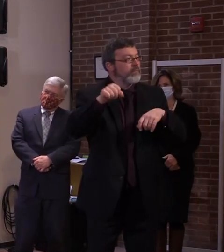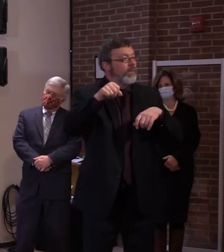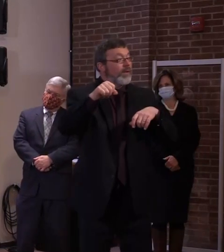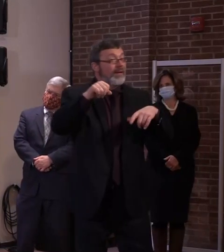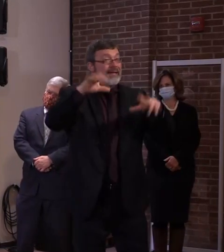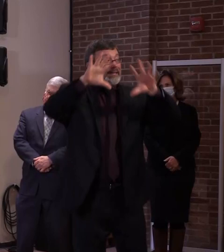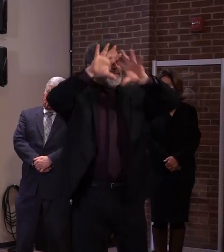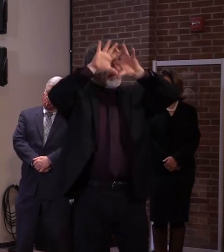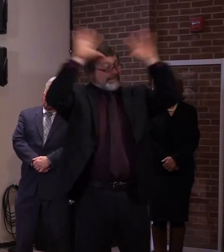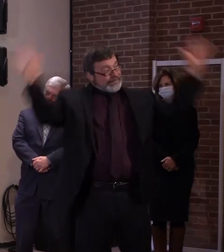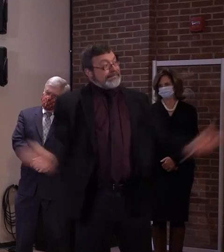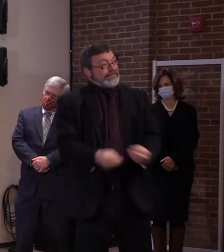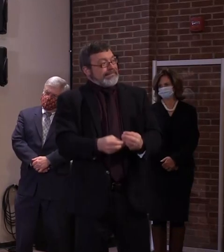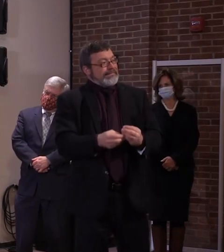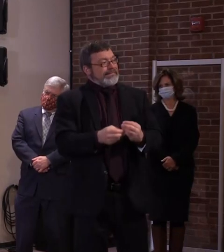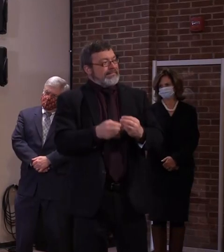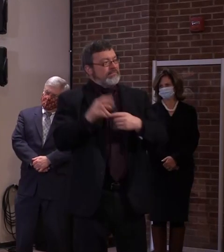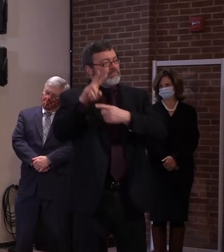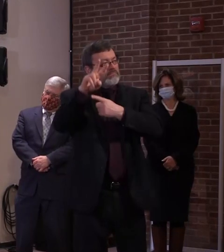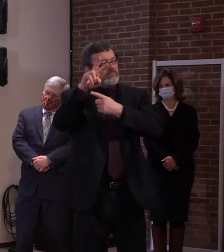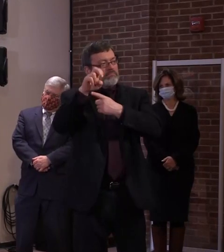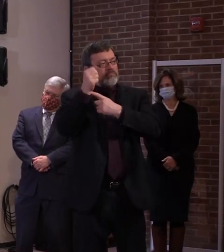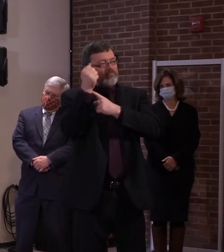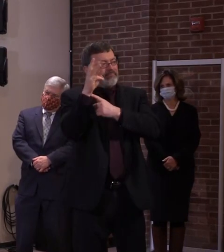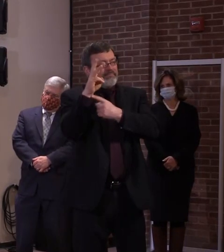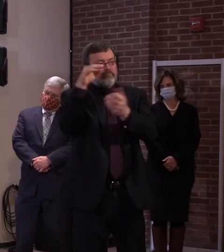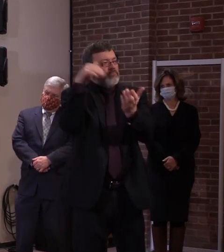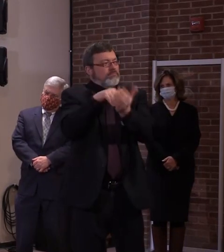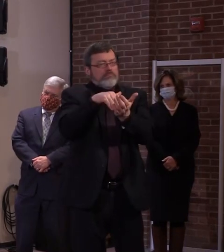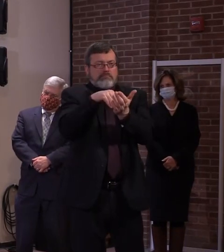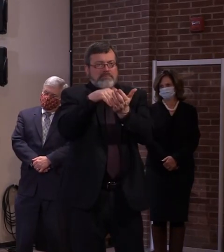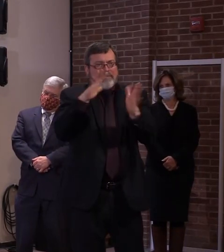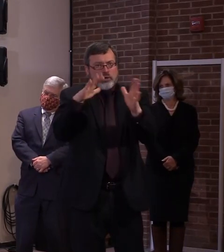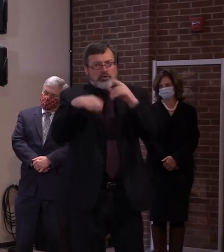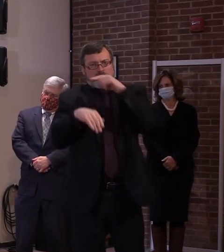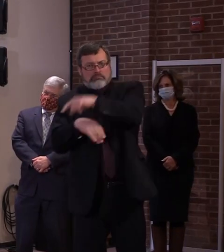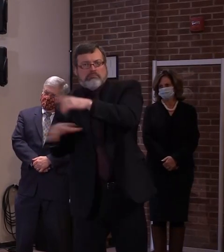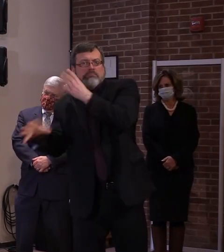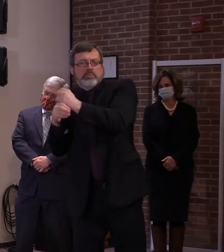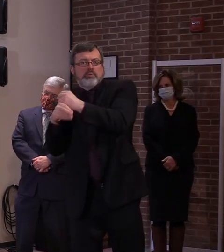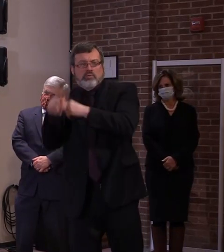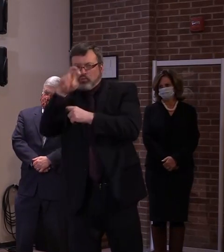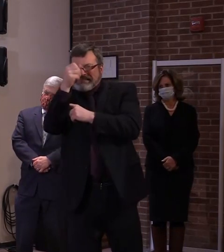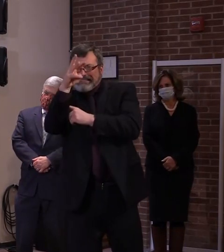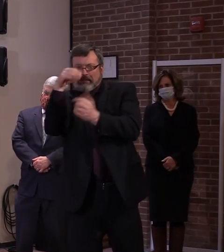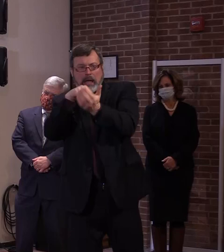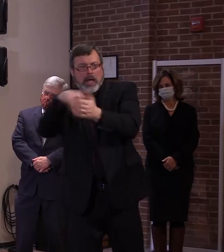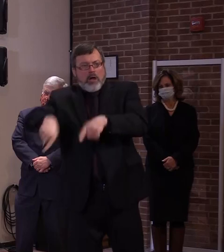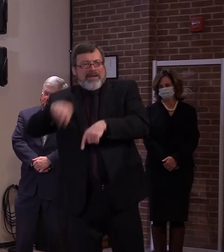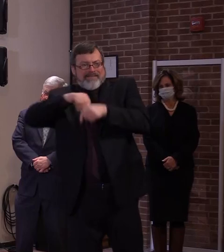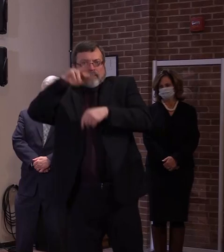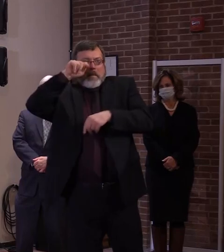about 216,000 people that are boosted right now. So 216,000 out of, you know,